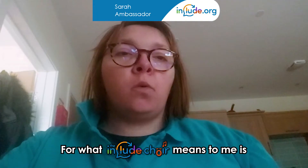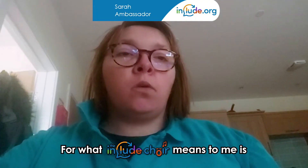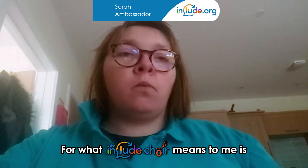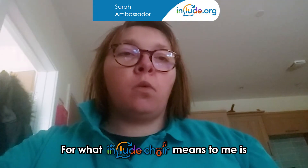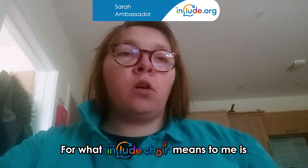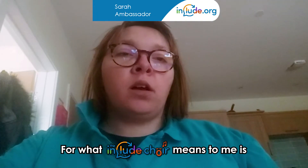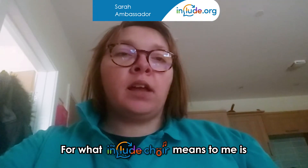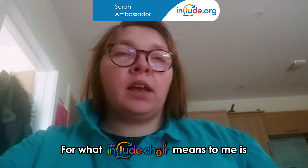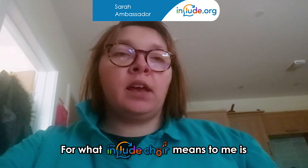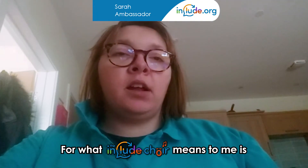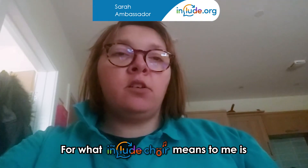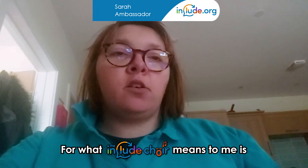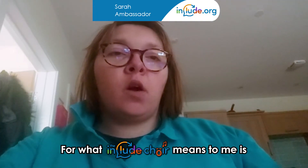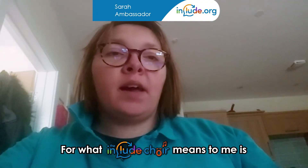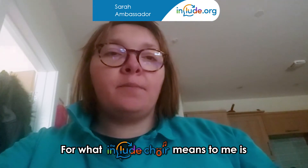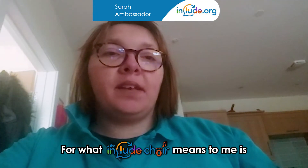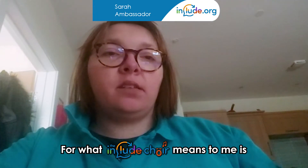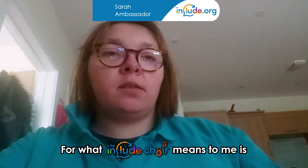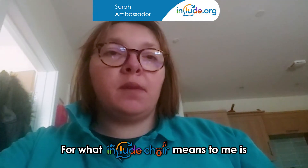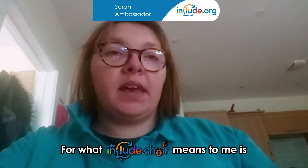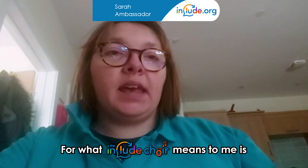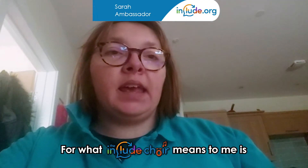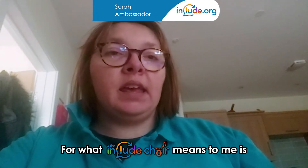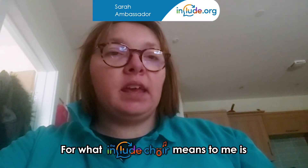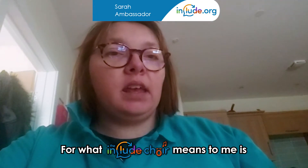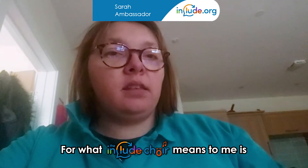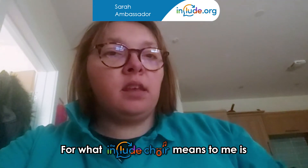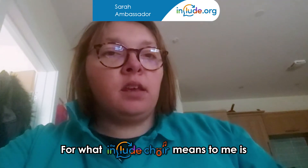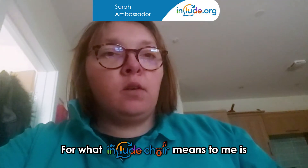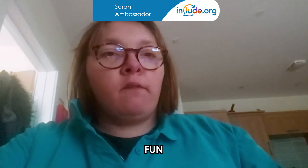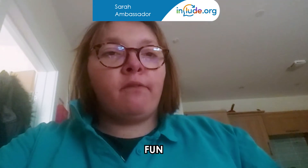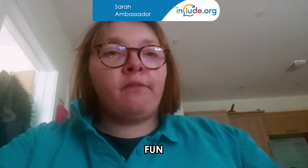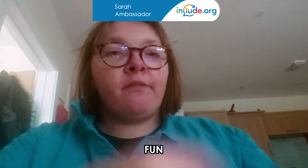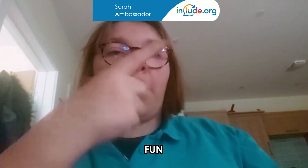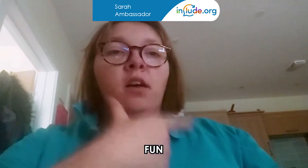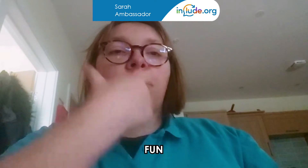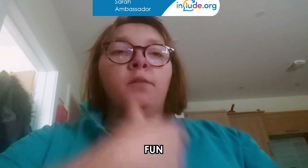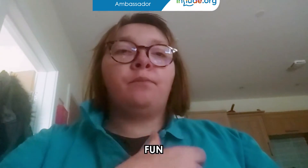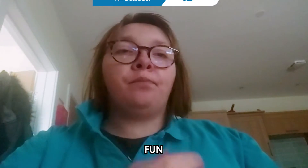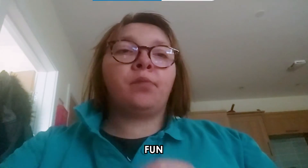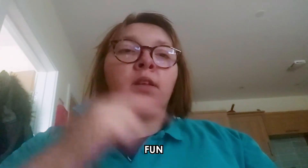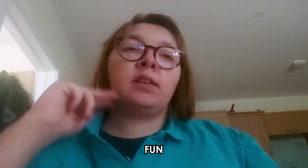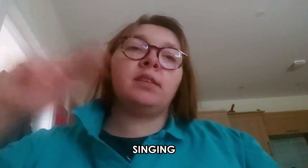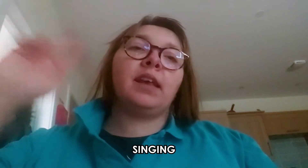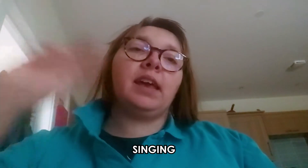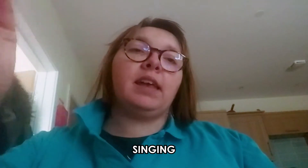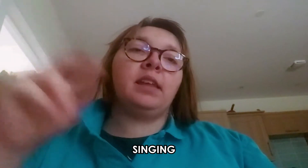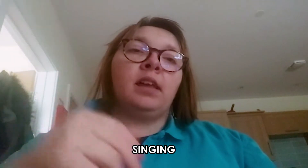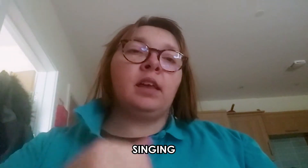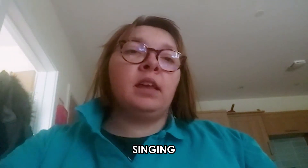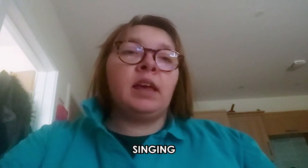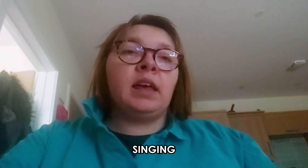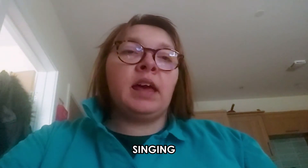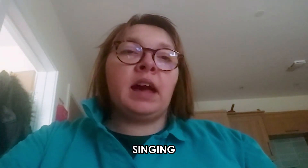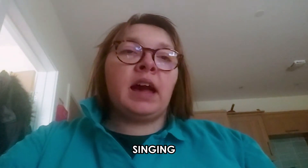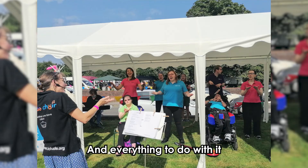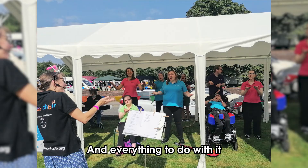What Include Choir means to me is fun, singing and